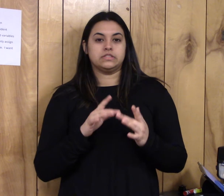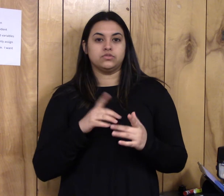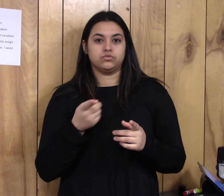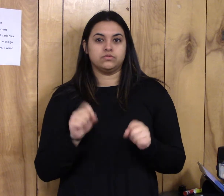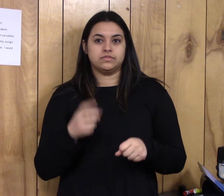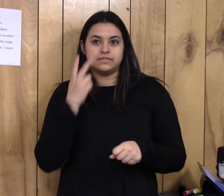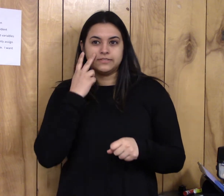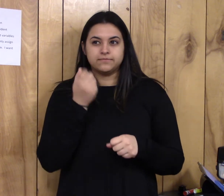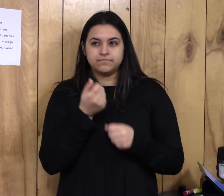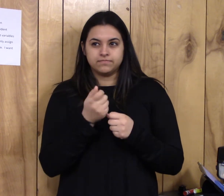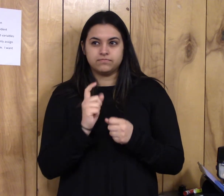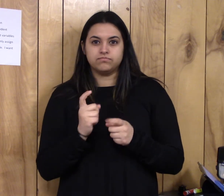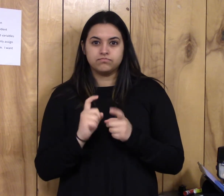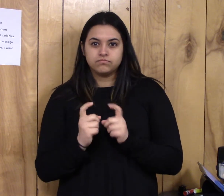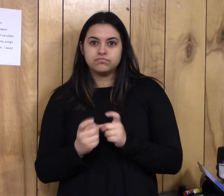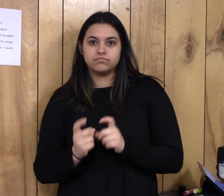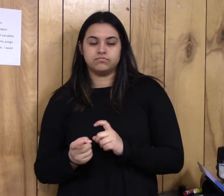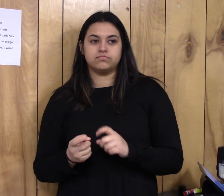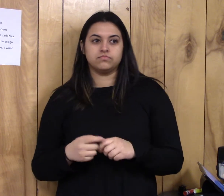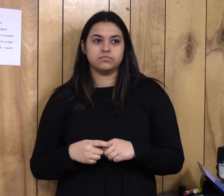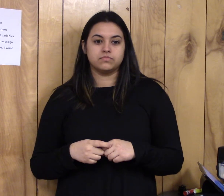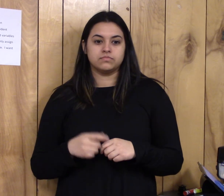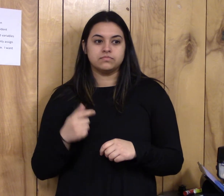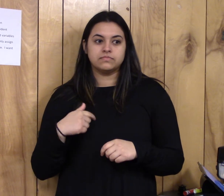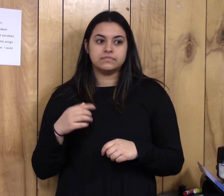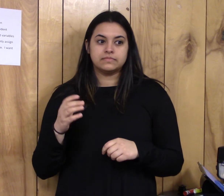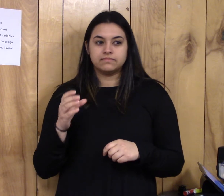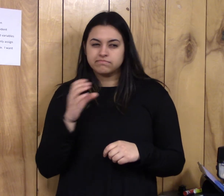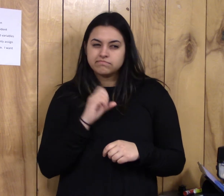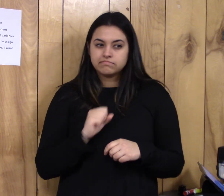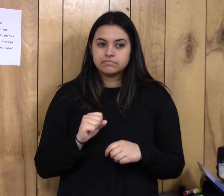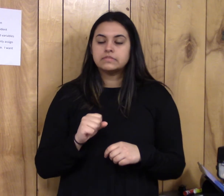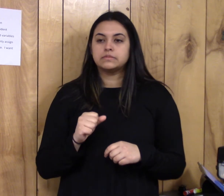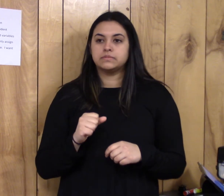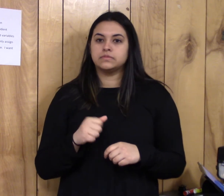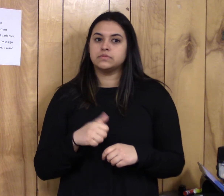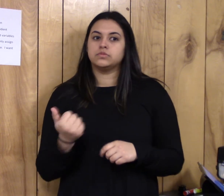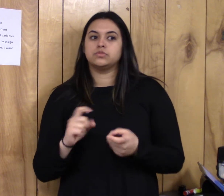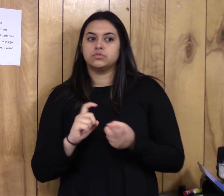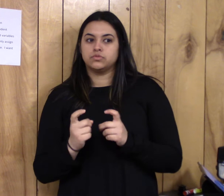far. And I'm just guessing that there'll be other ones.